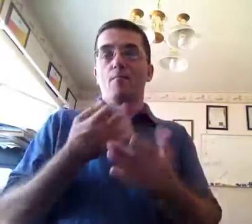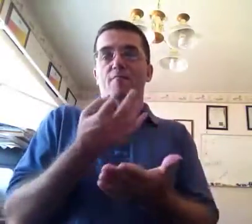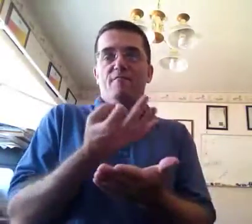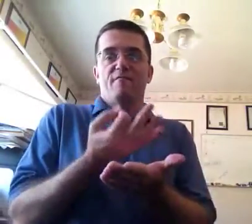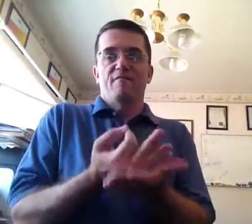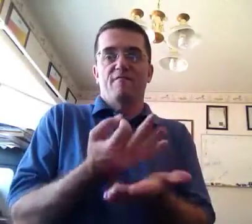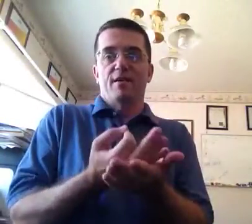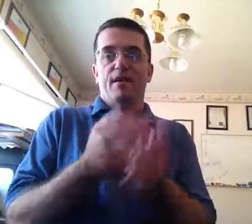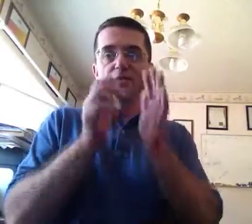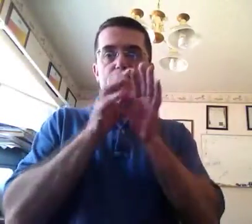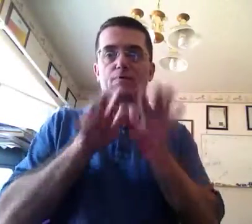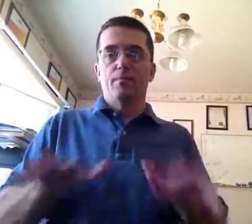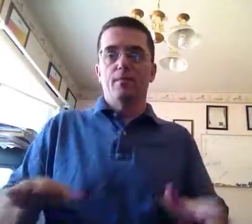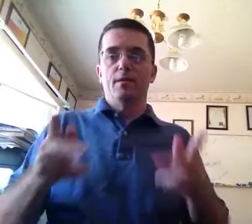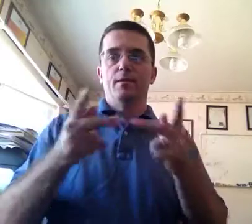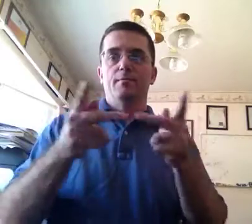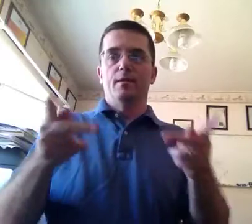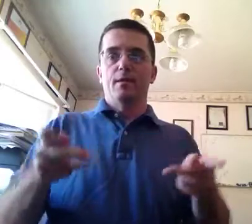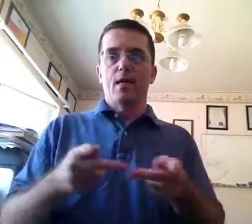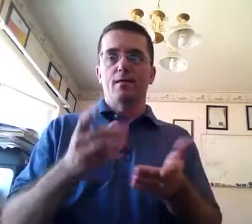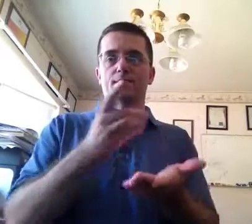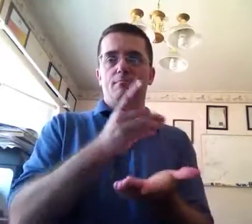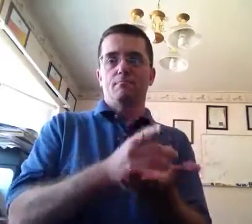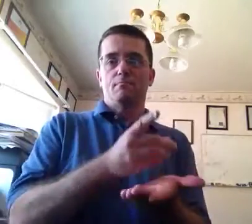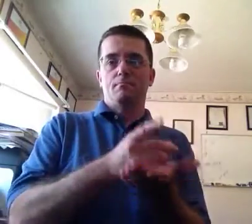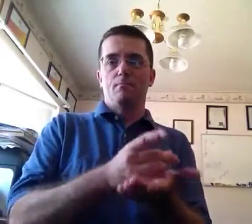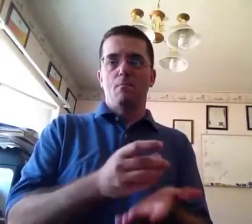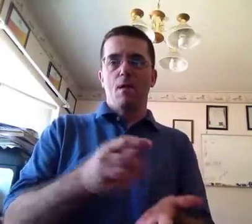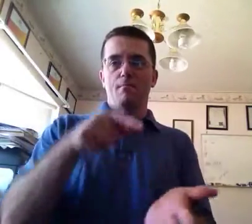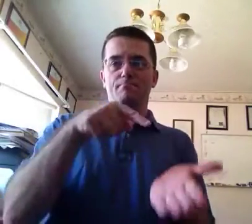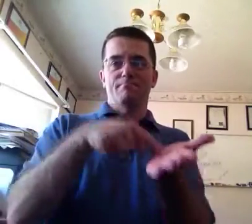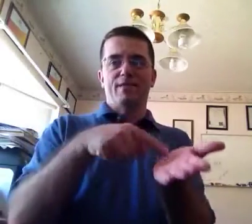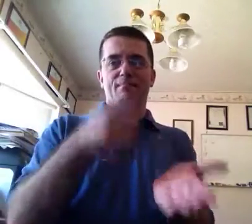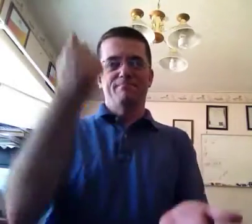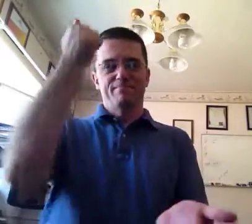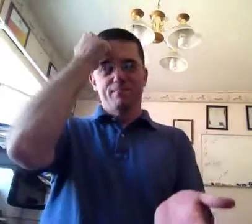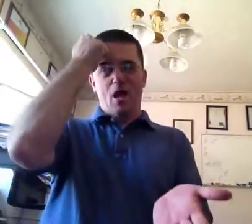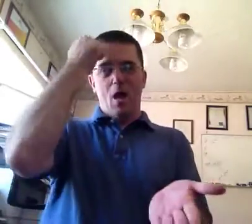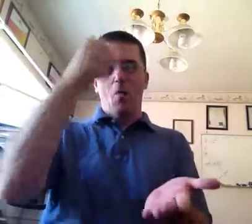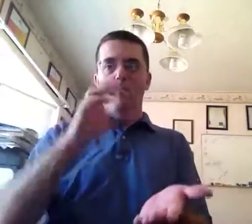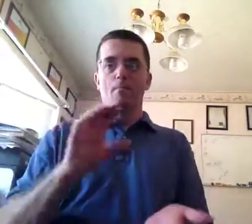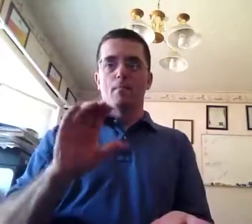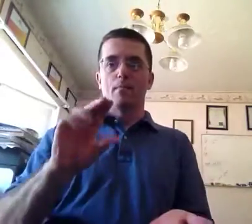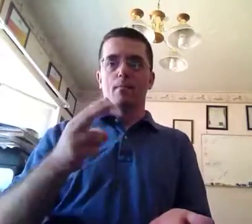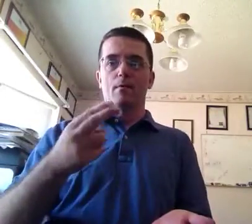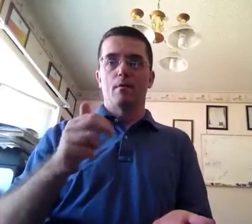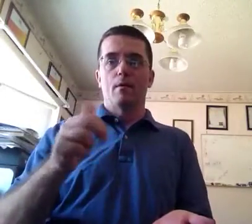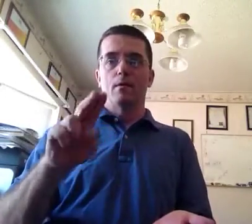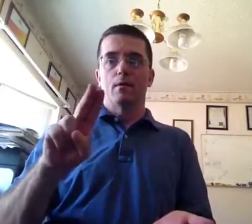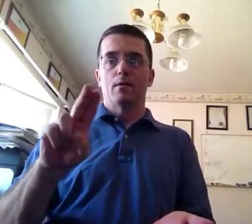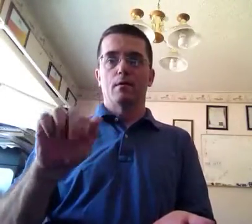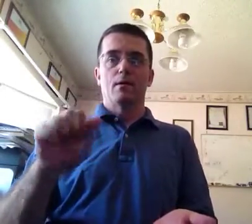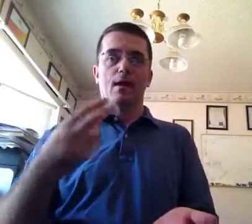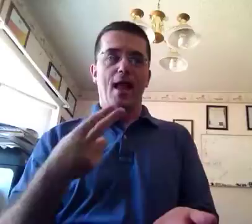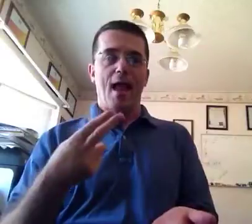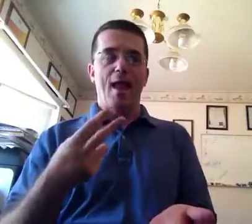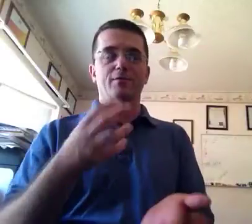It's the Dave Ramsey Show, where debt is dumb, cash is king, and the paid-off home mortgage has taken the place